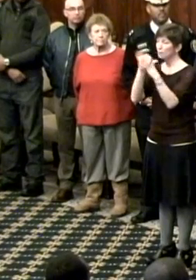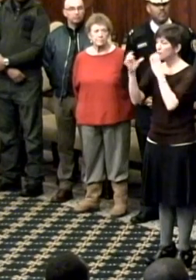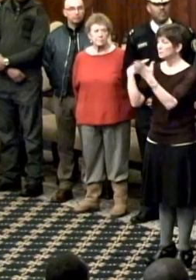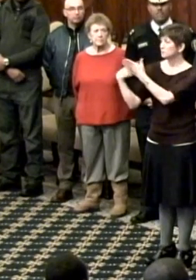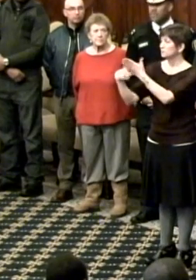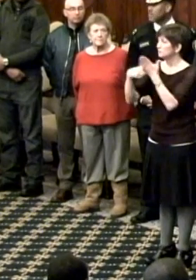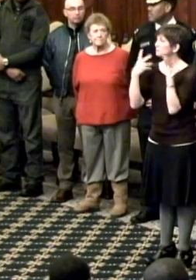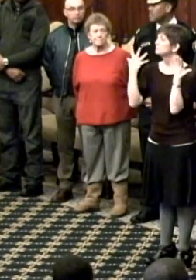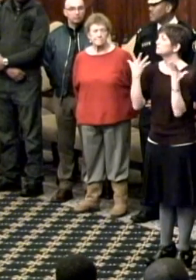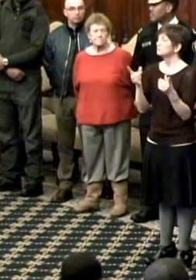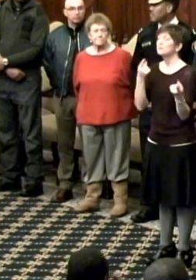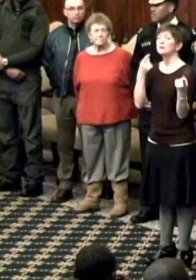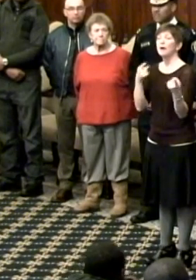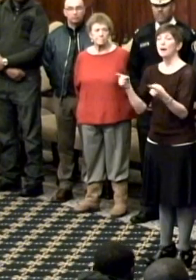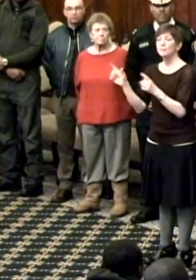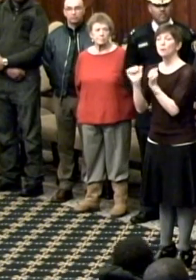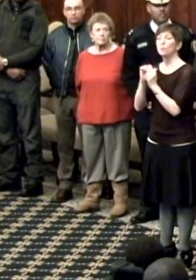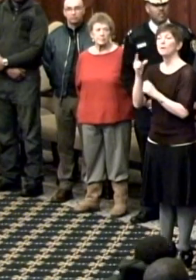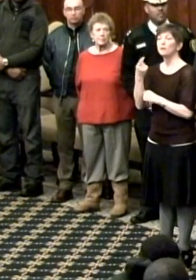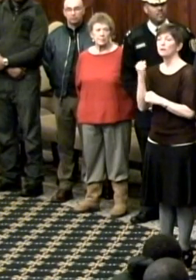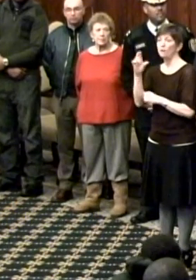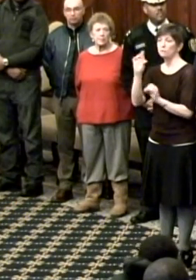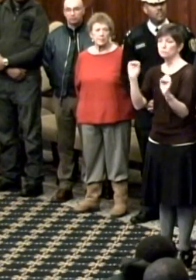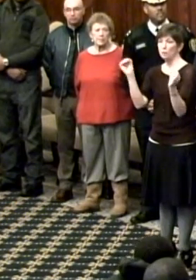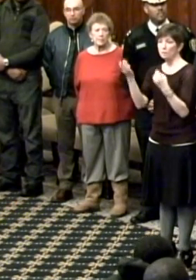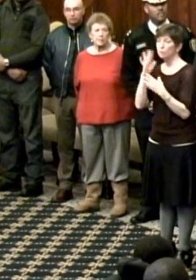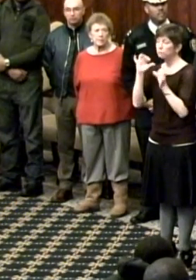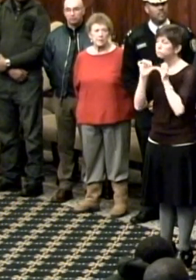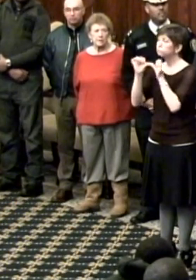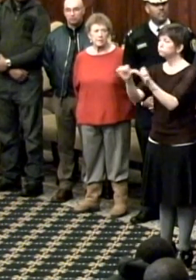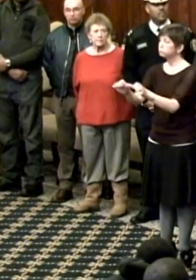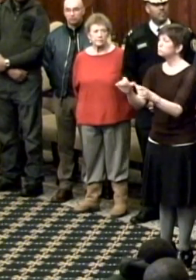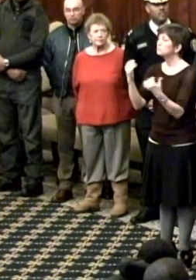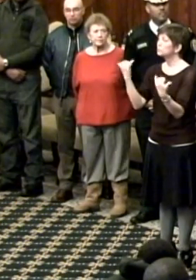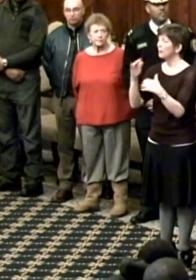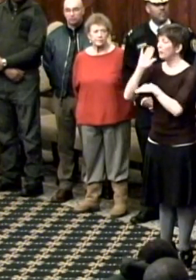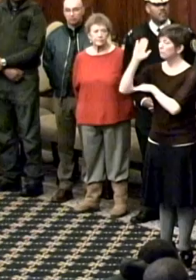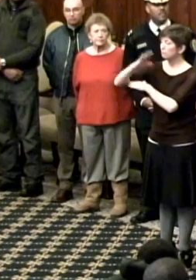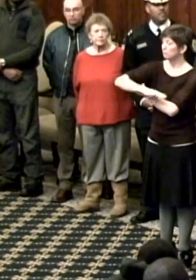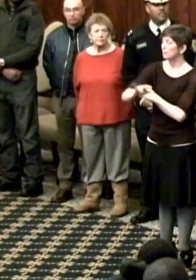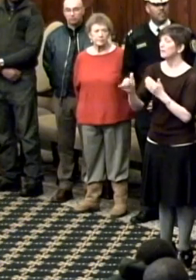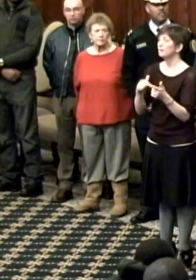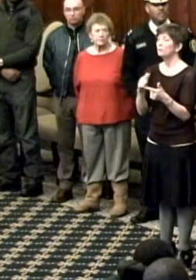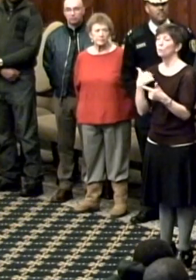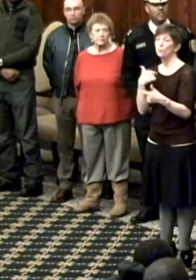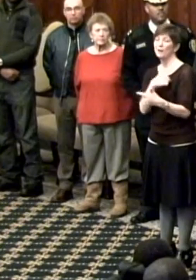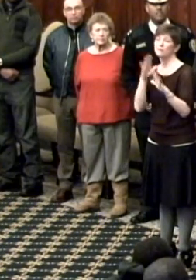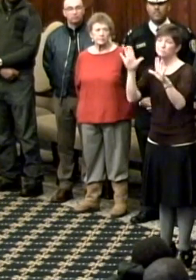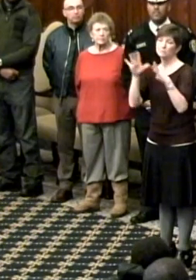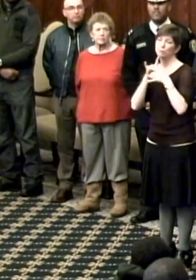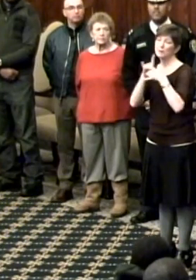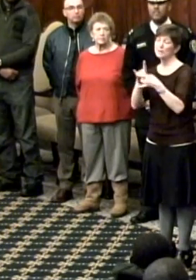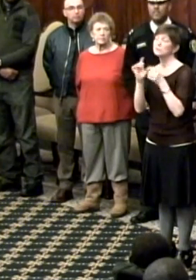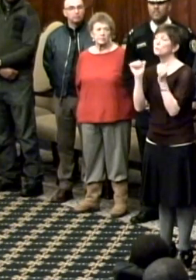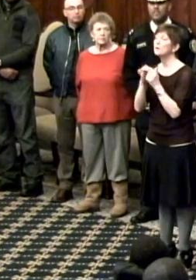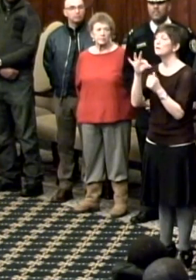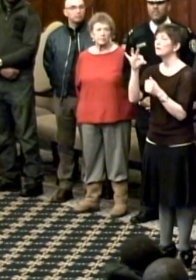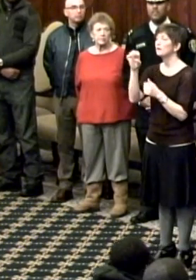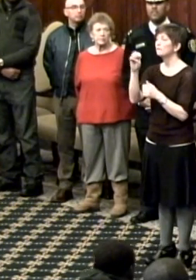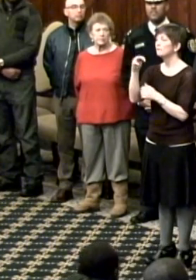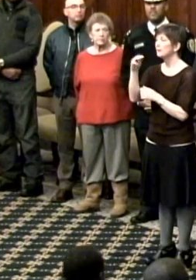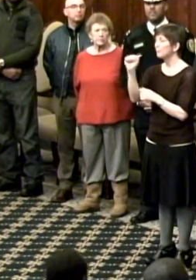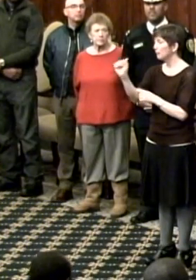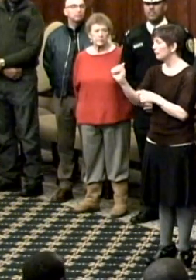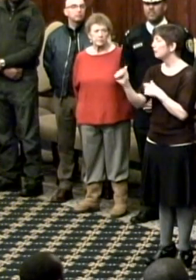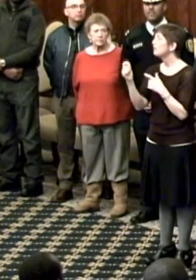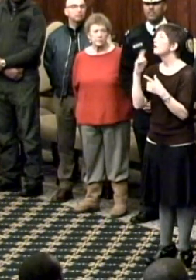has already taken place with the governor's office. That will continue throughout the course of the day. We have excellent relations, of course, with FEMA,